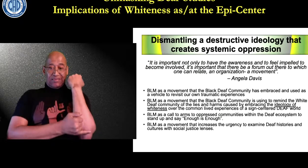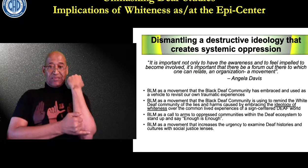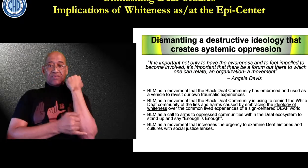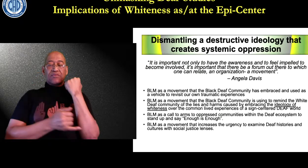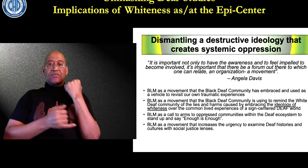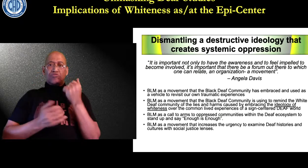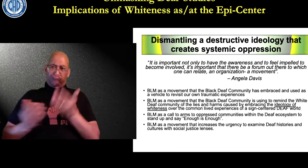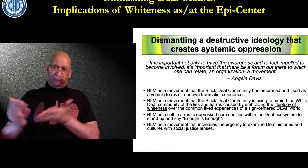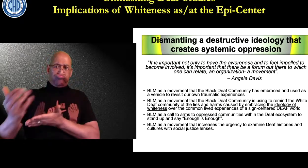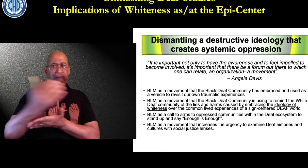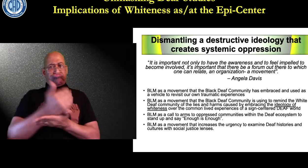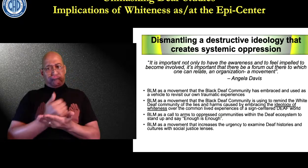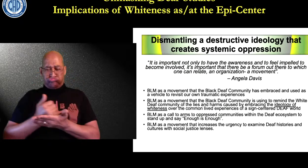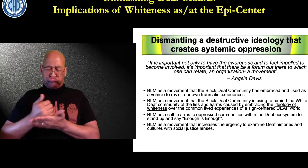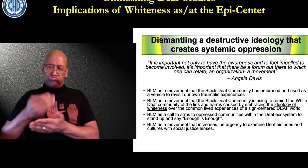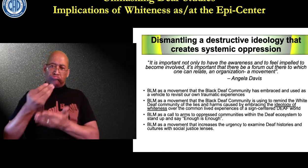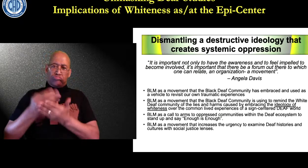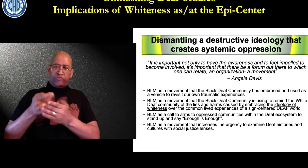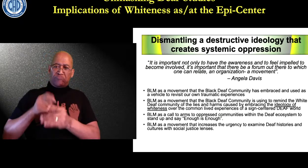in speaking countries,